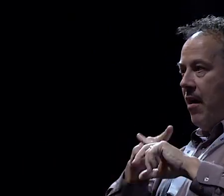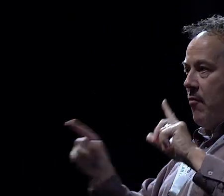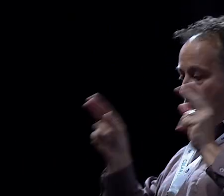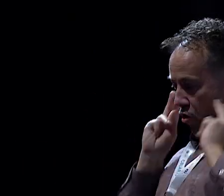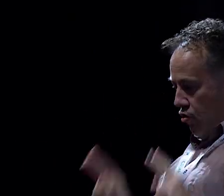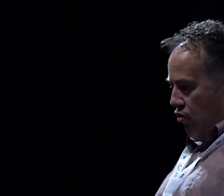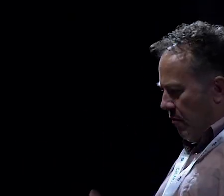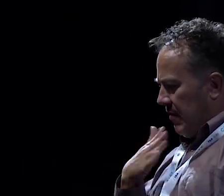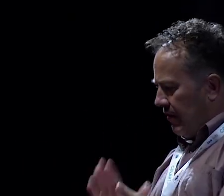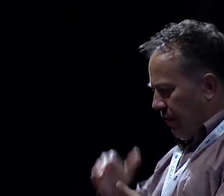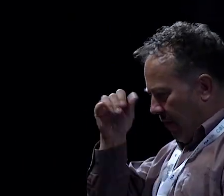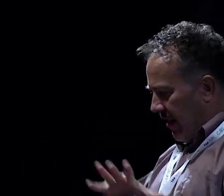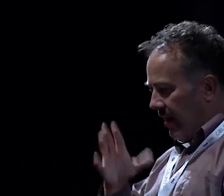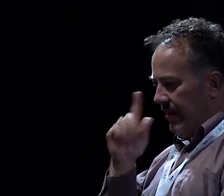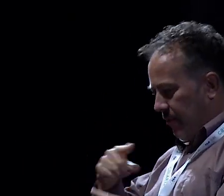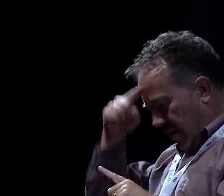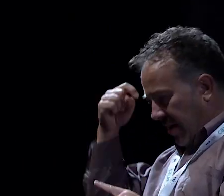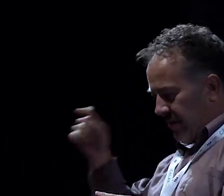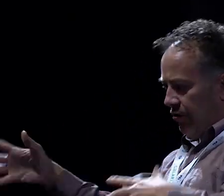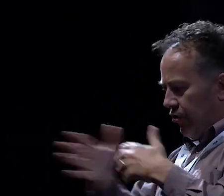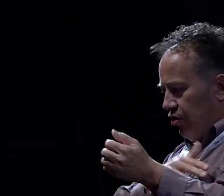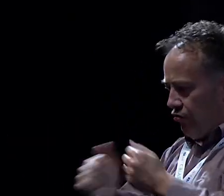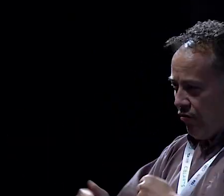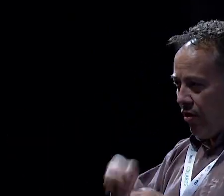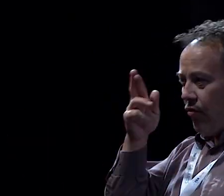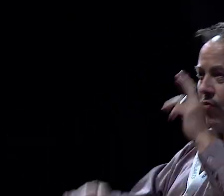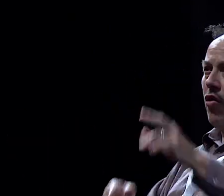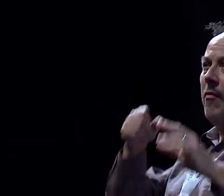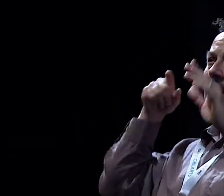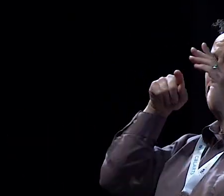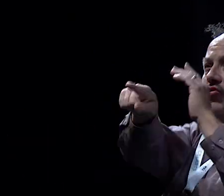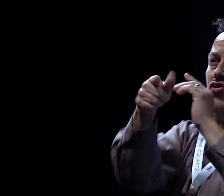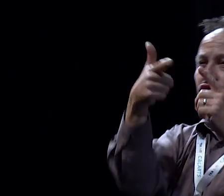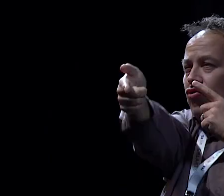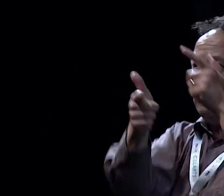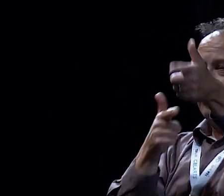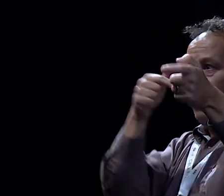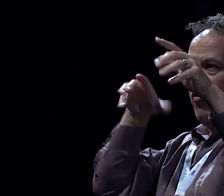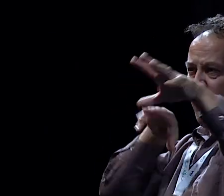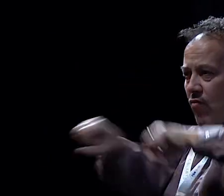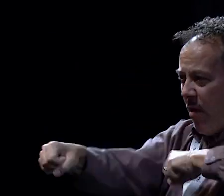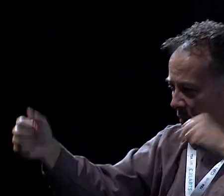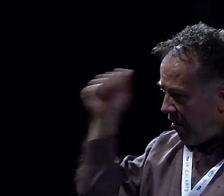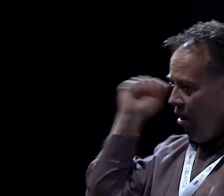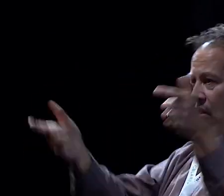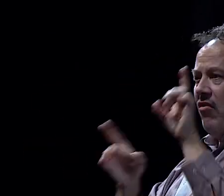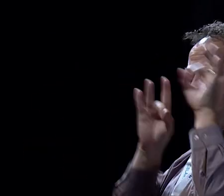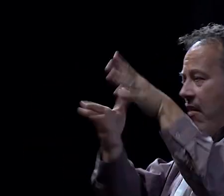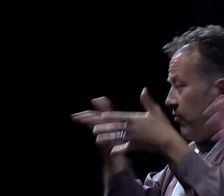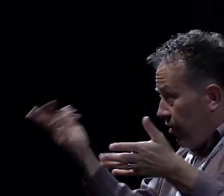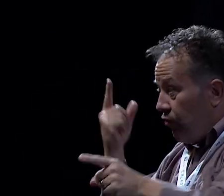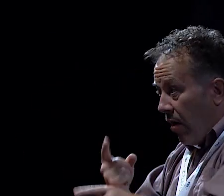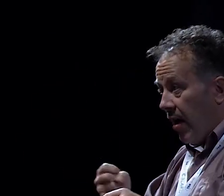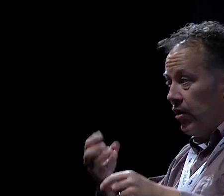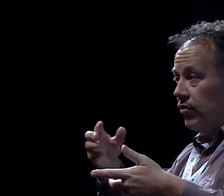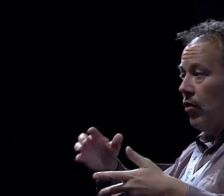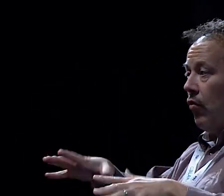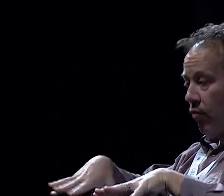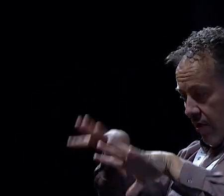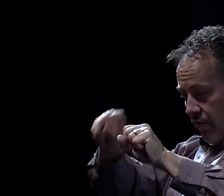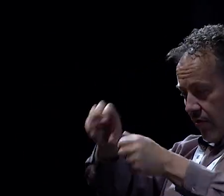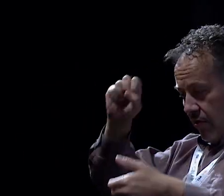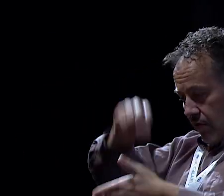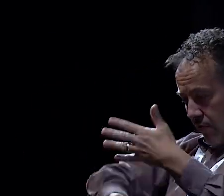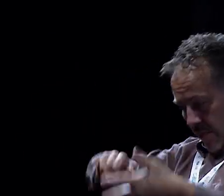bad guys because they're destroying the robots and shooting them and raping them and all these terrible things, right? So we flipped the script